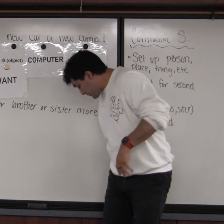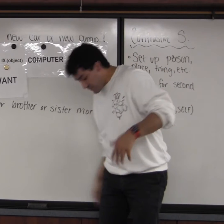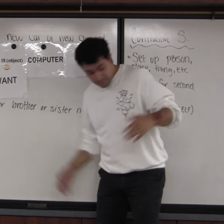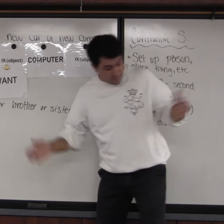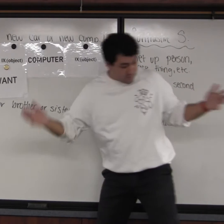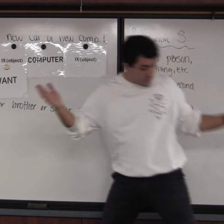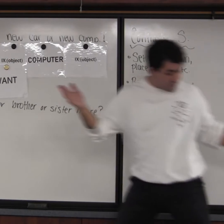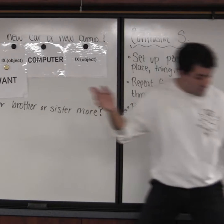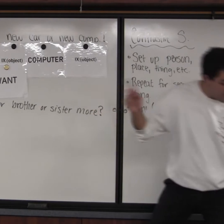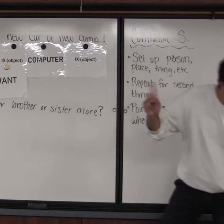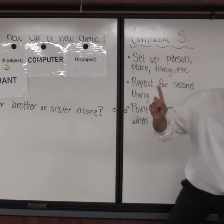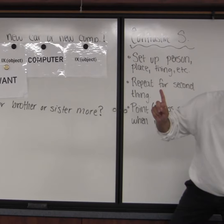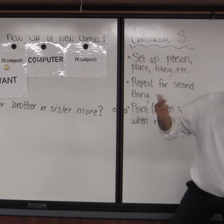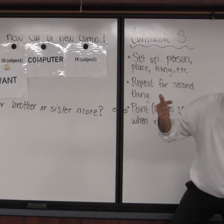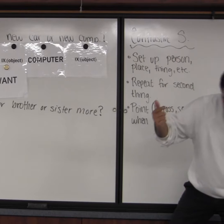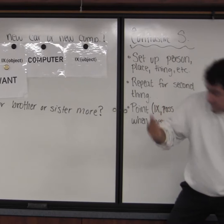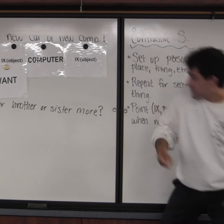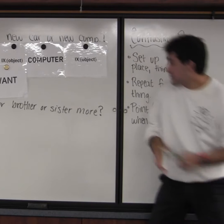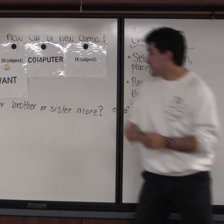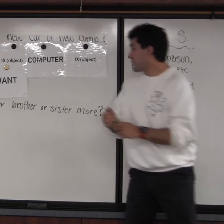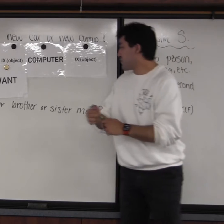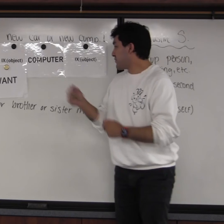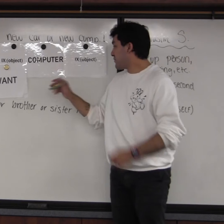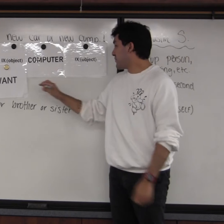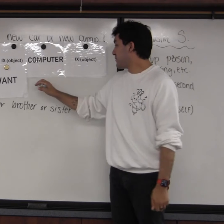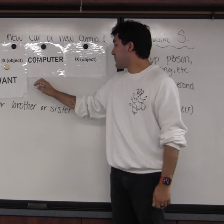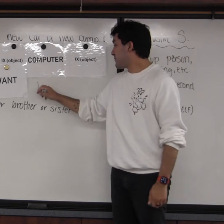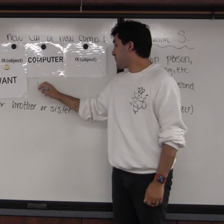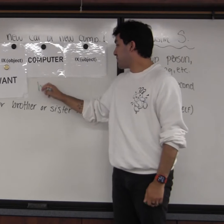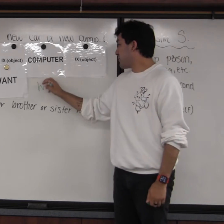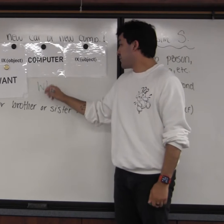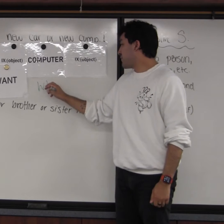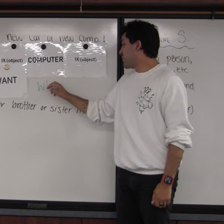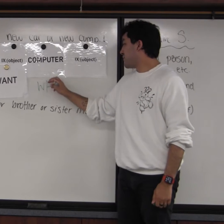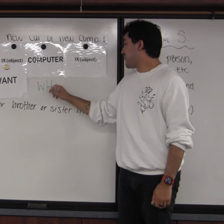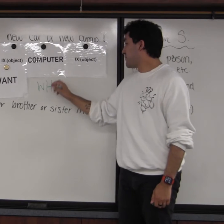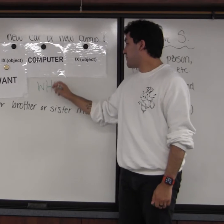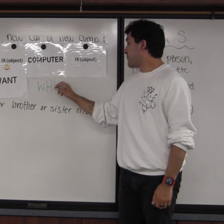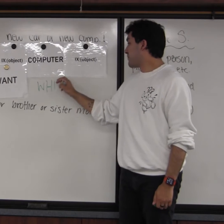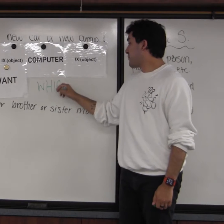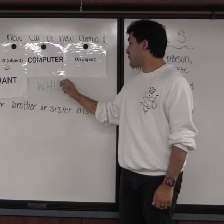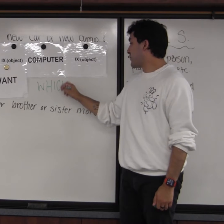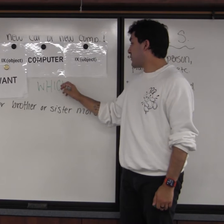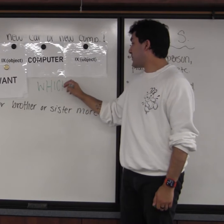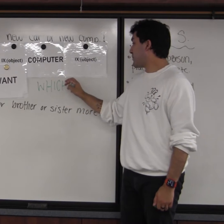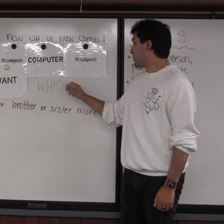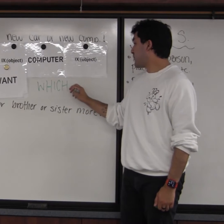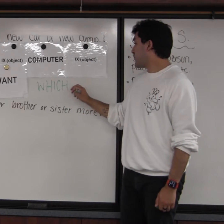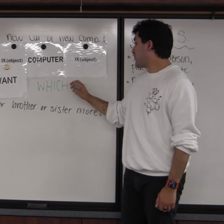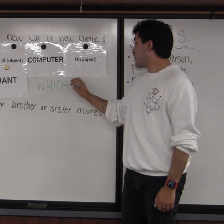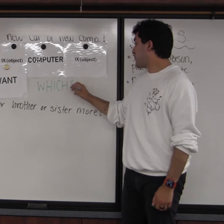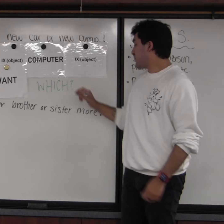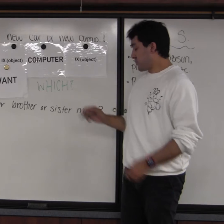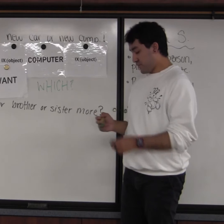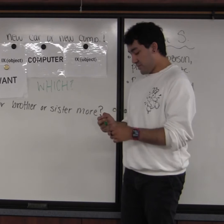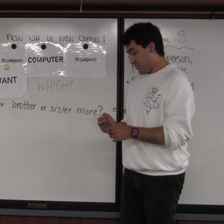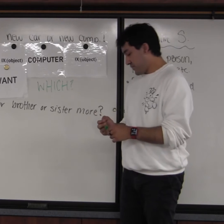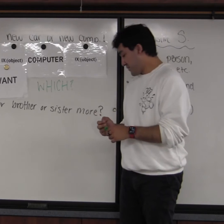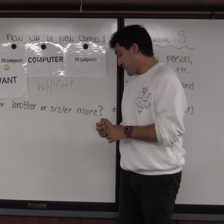want. And then which or which one, and where is my marker? Okay, again,